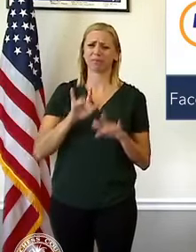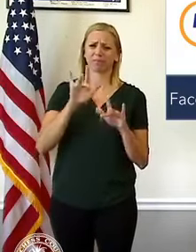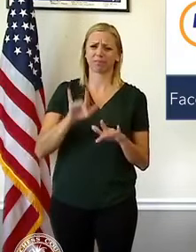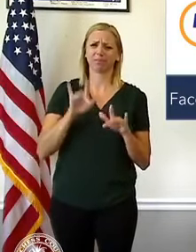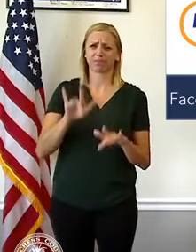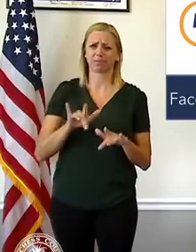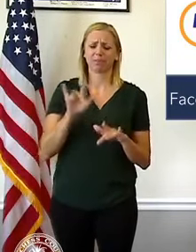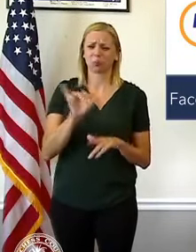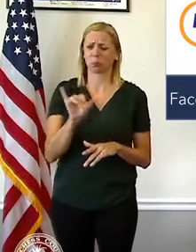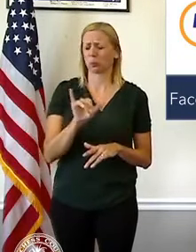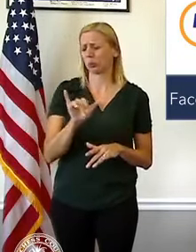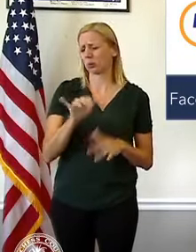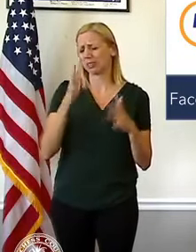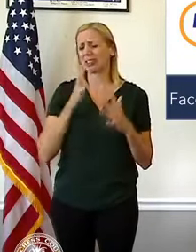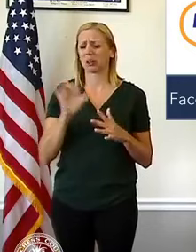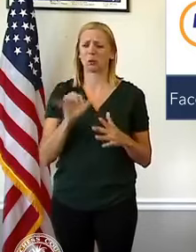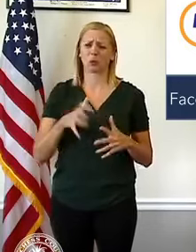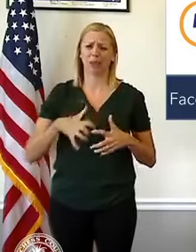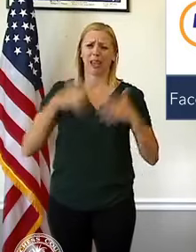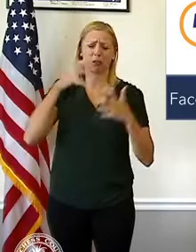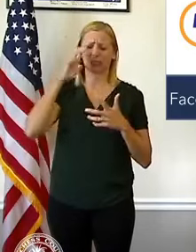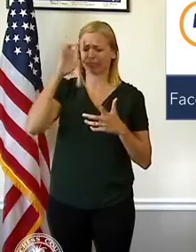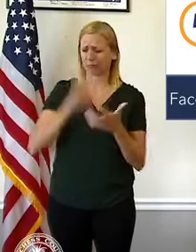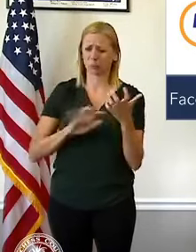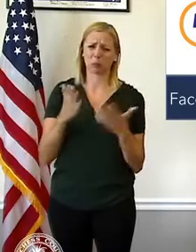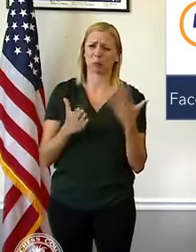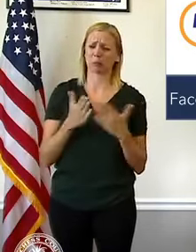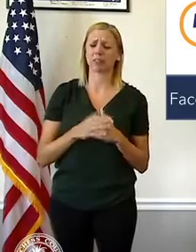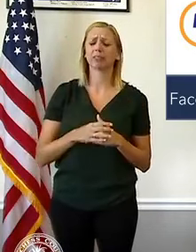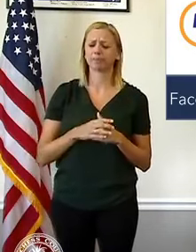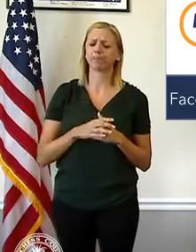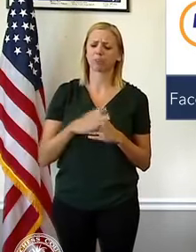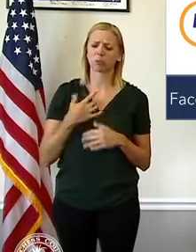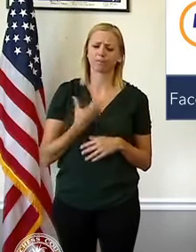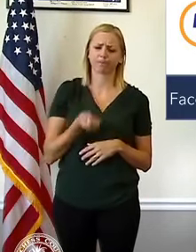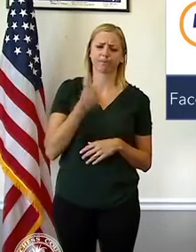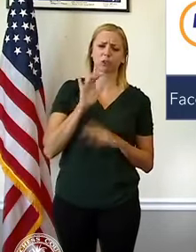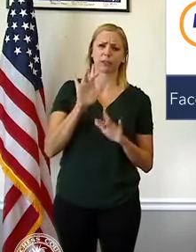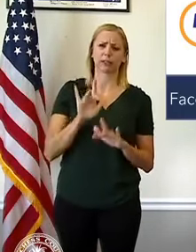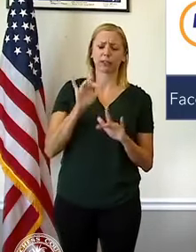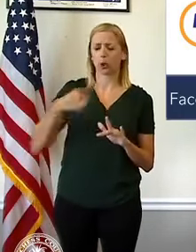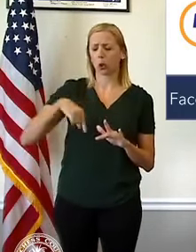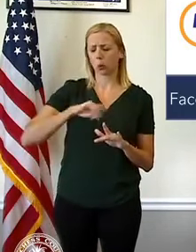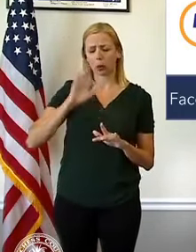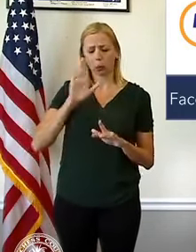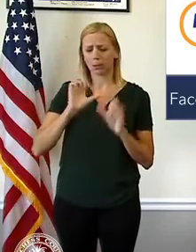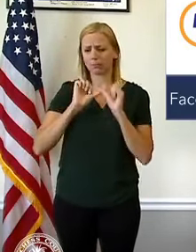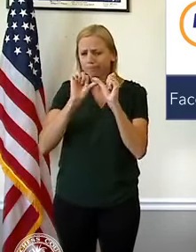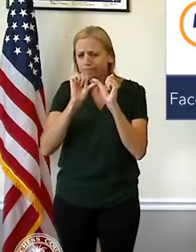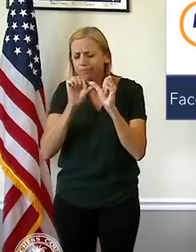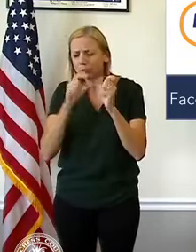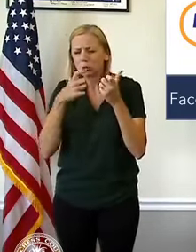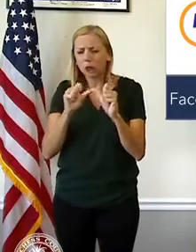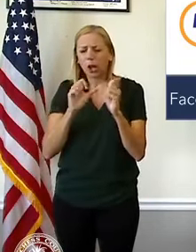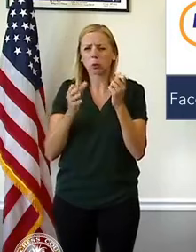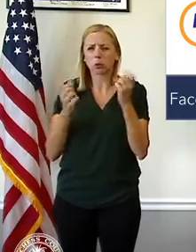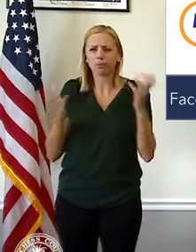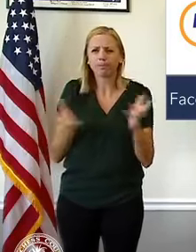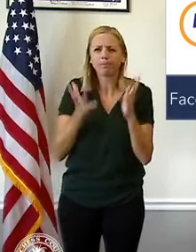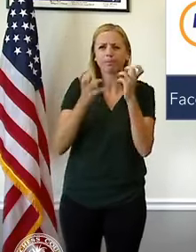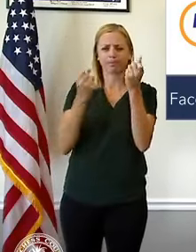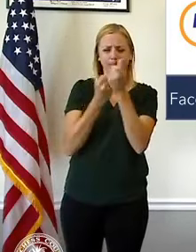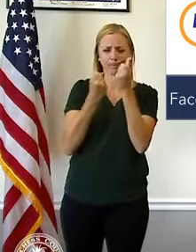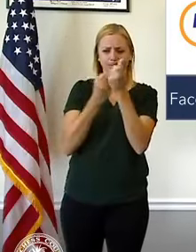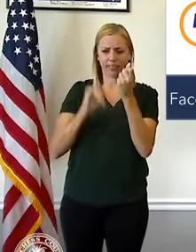equally saddened, angry, confused. And that's something that needs to be confronted. We'll continue to promote